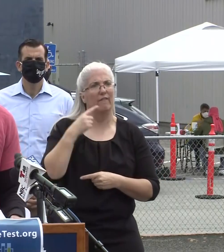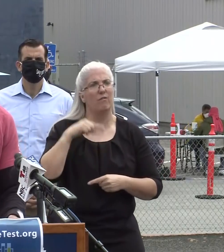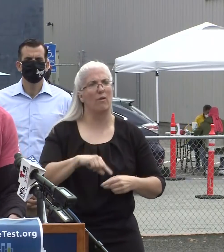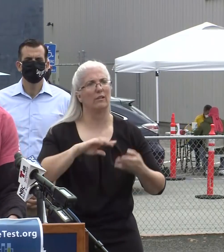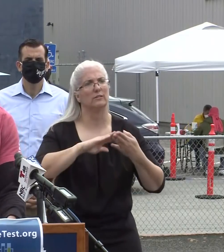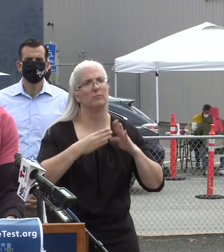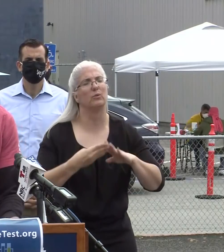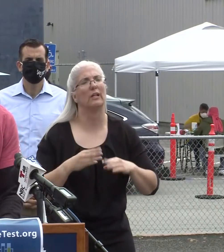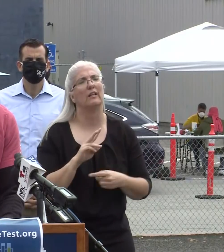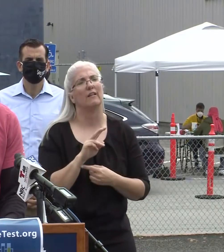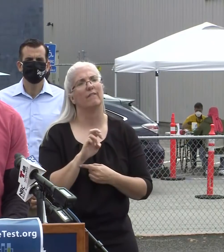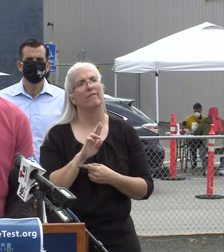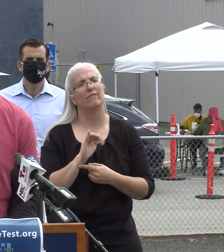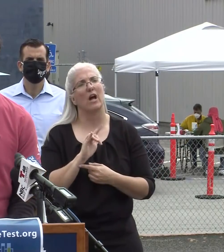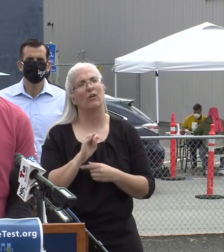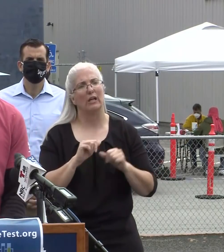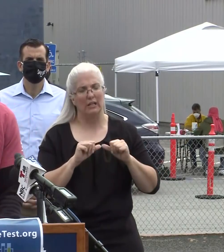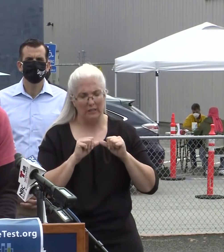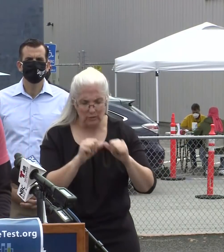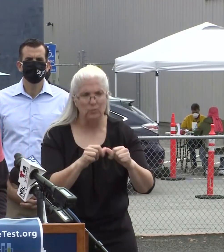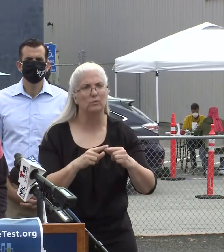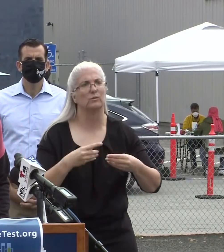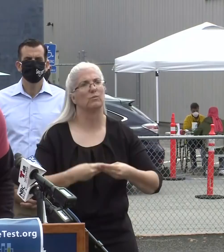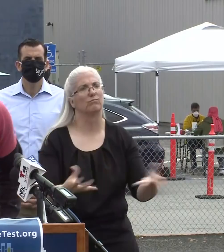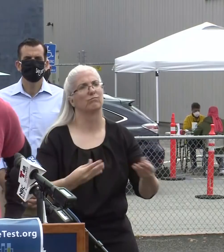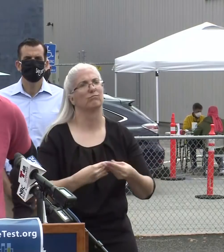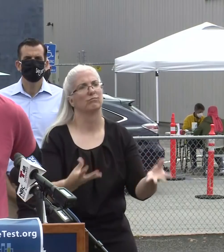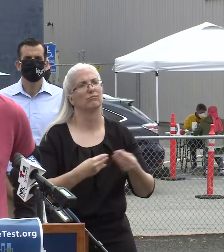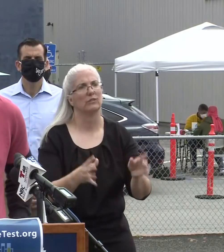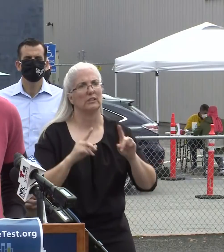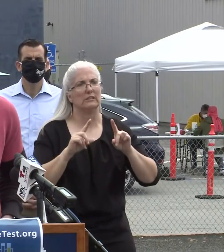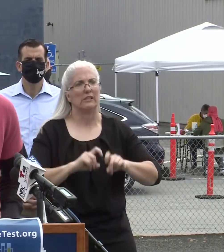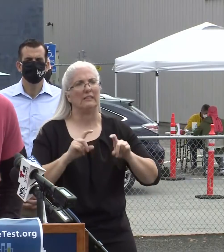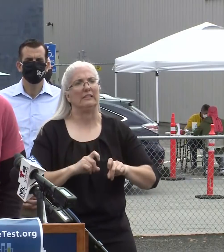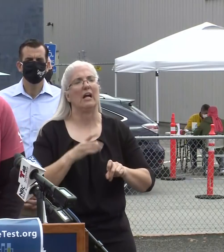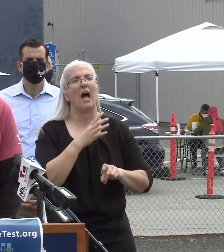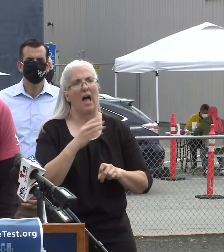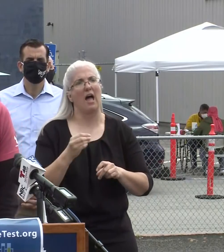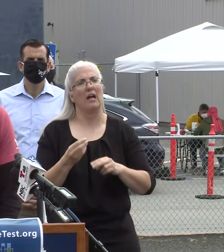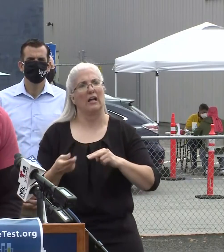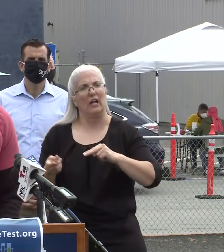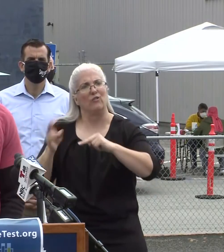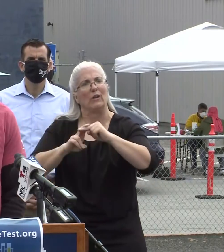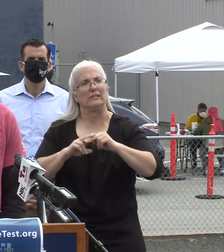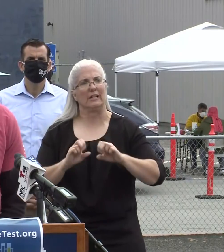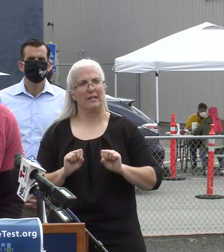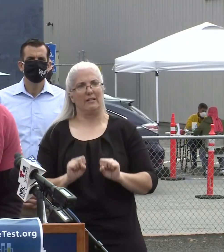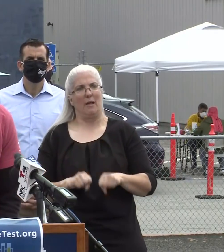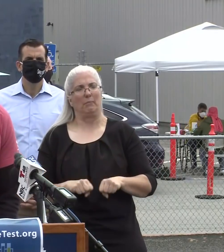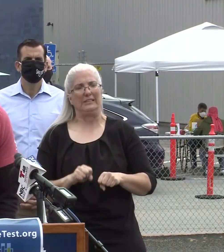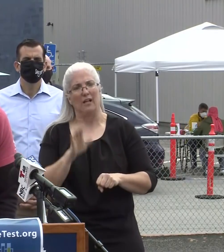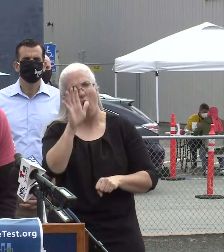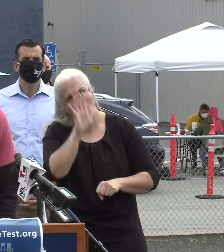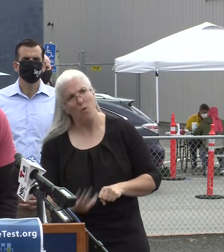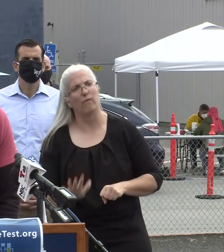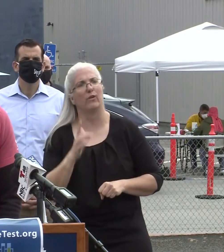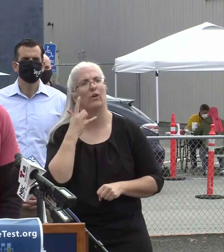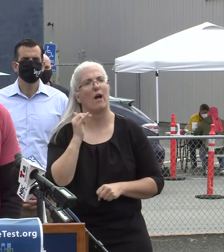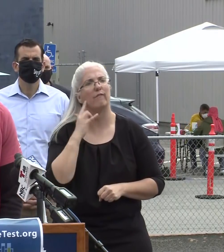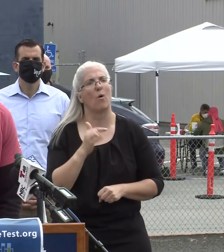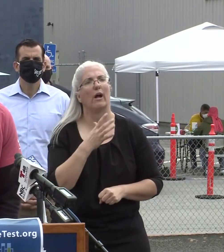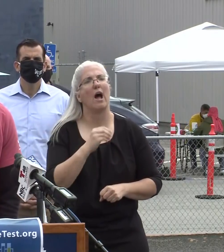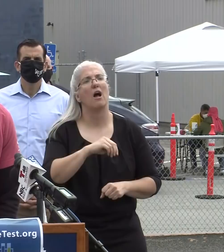Verily continues to increase the testing capacity by scaling the program across the state and with others across the